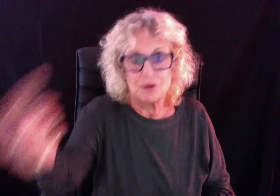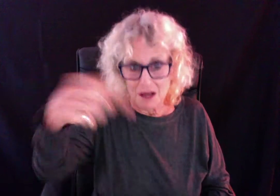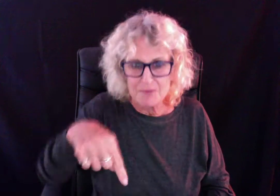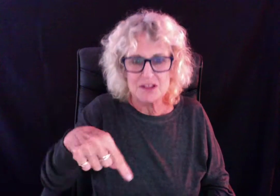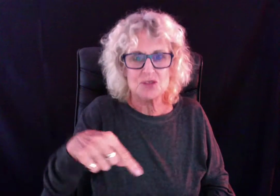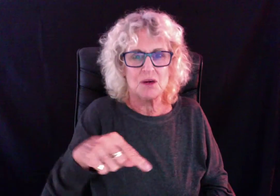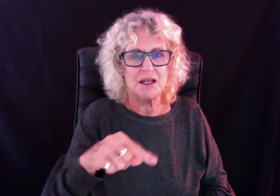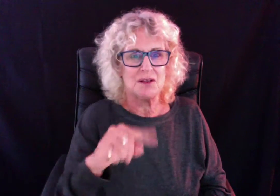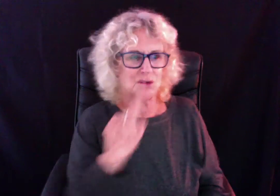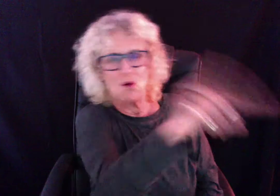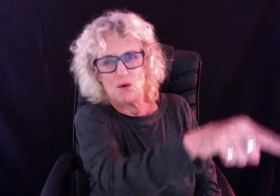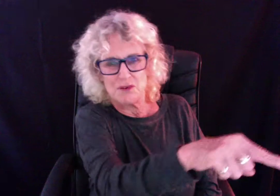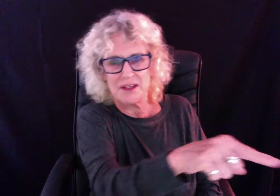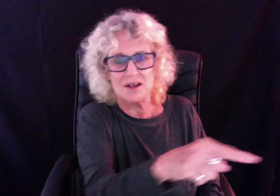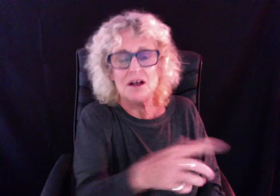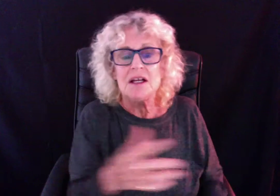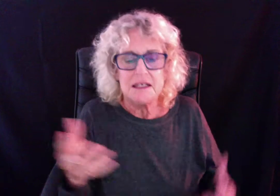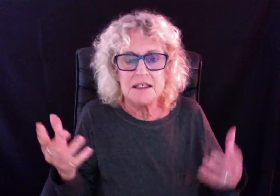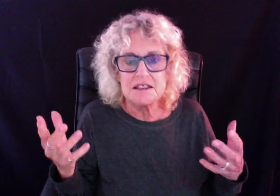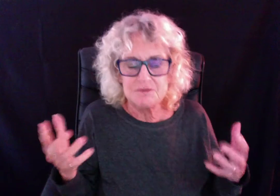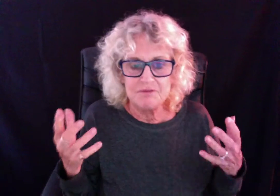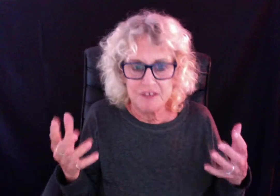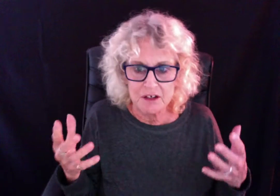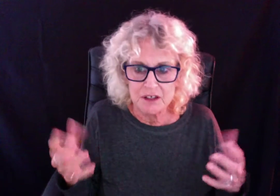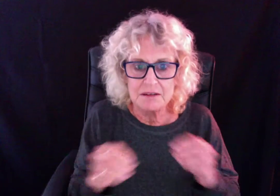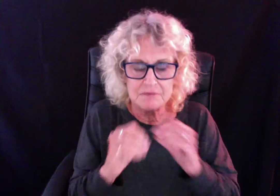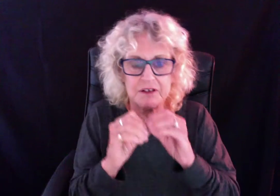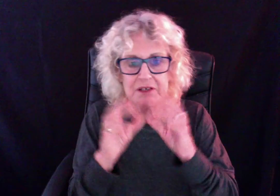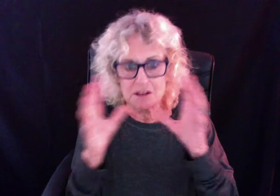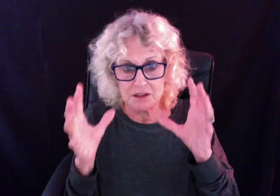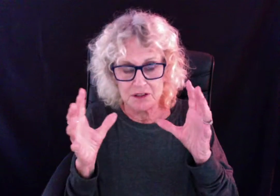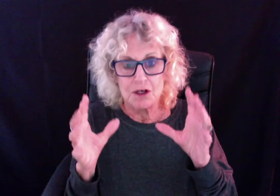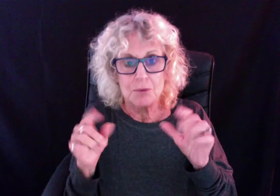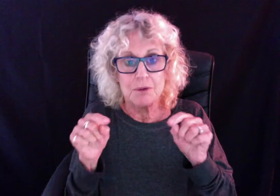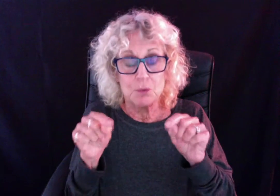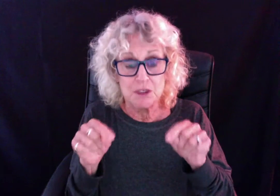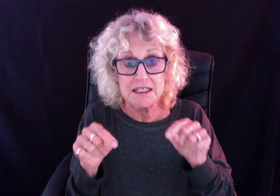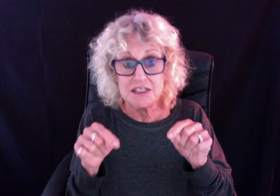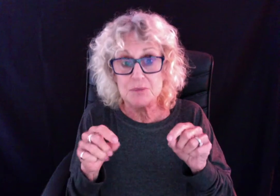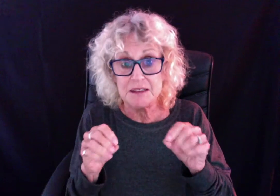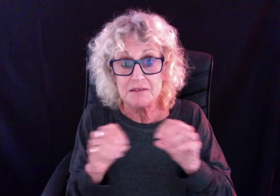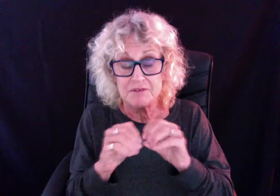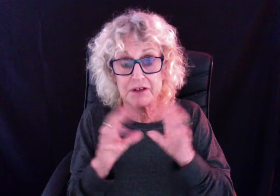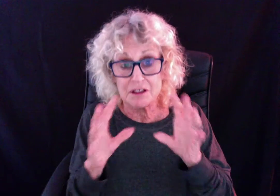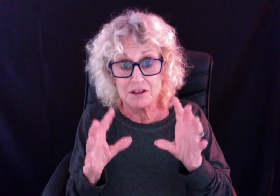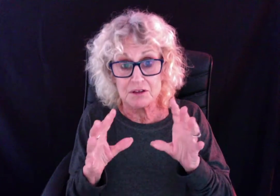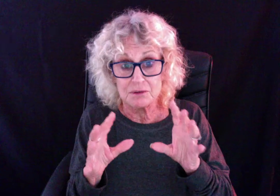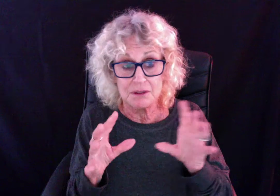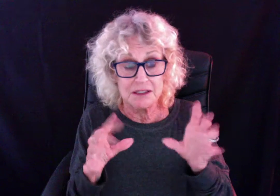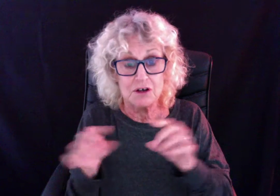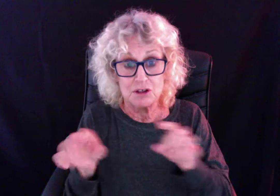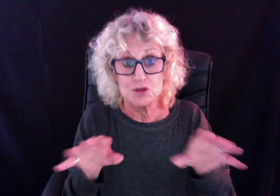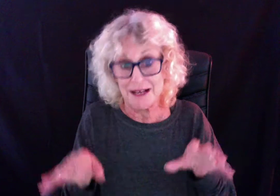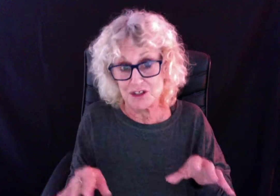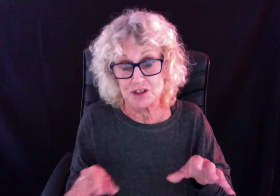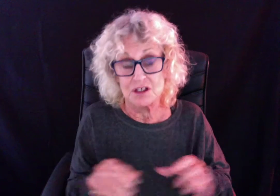come this way, or go over there. It's very, very clear, but we need to be very clear in our direction. So